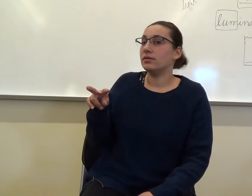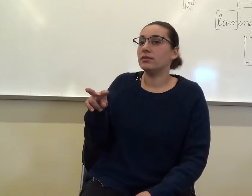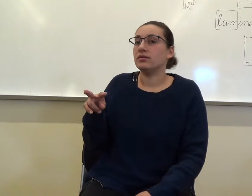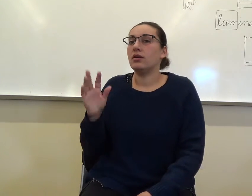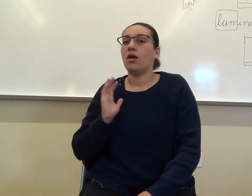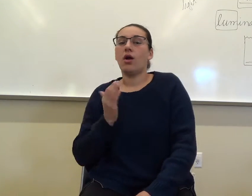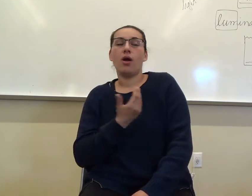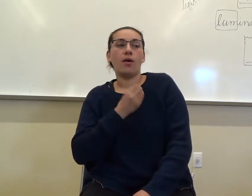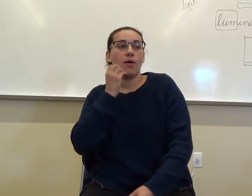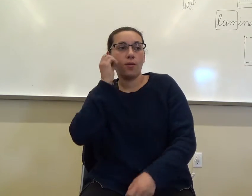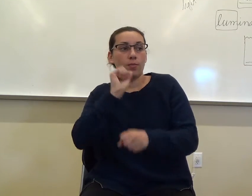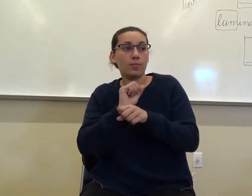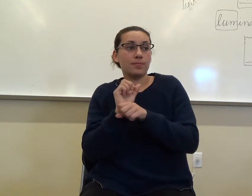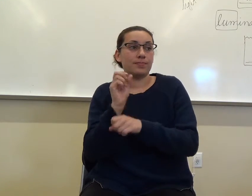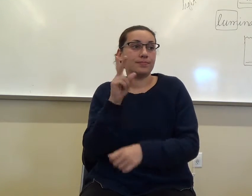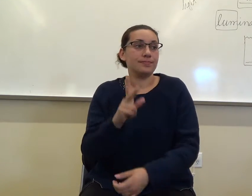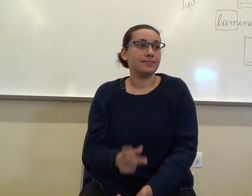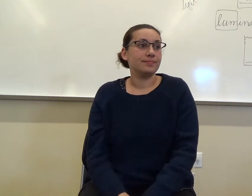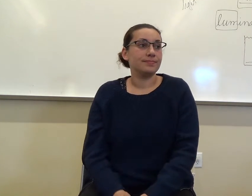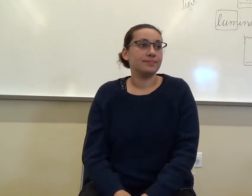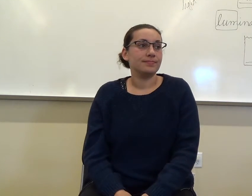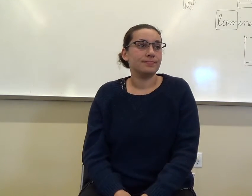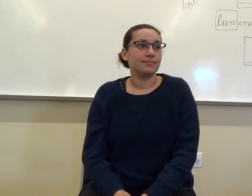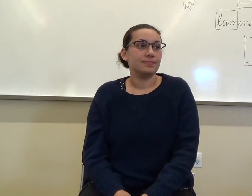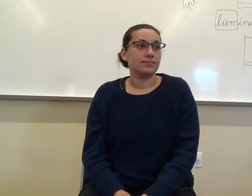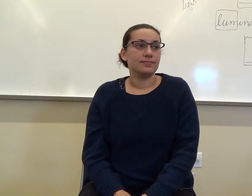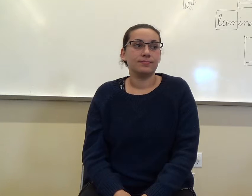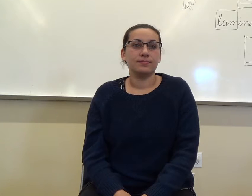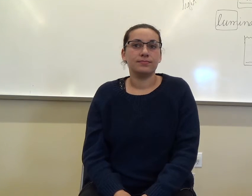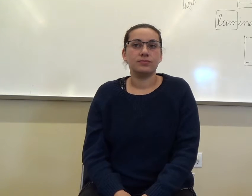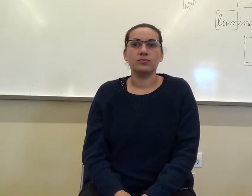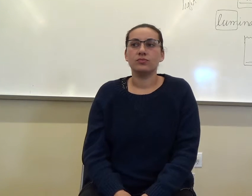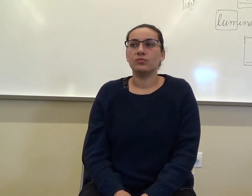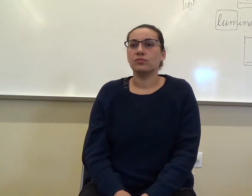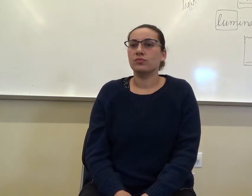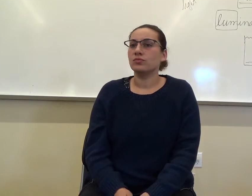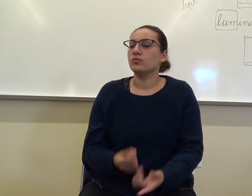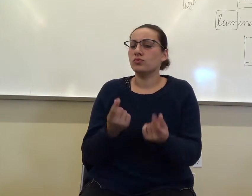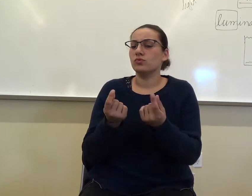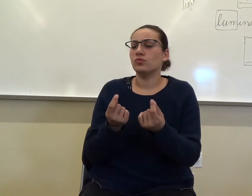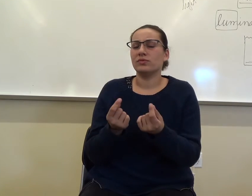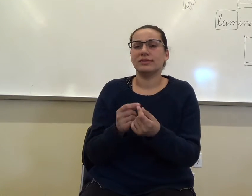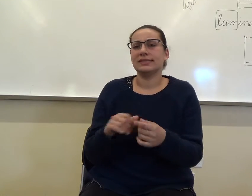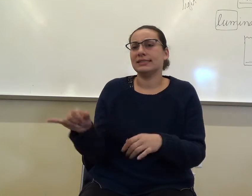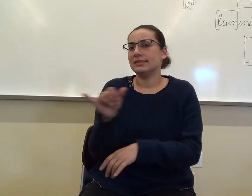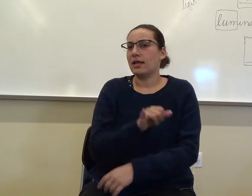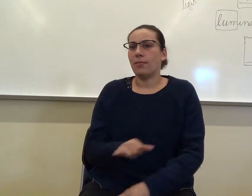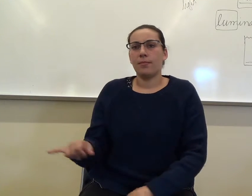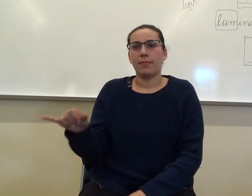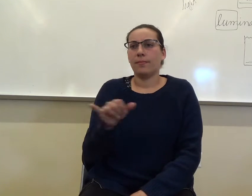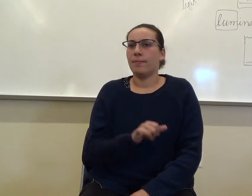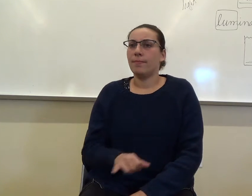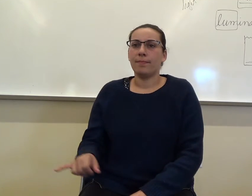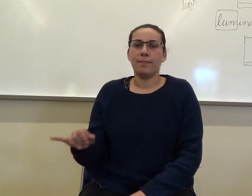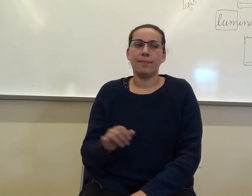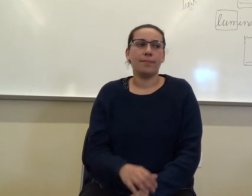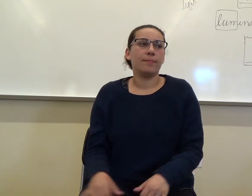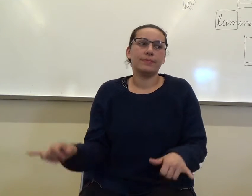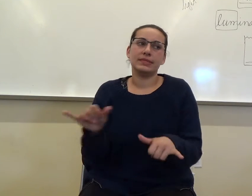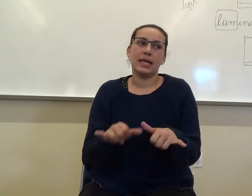homework, where we're doing the same thing. Let me just check my little list to